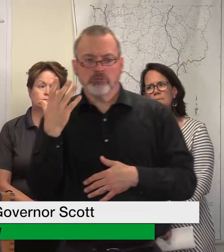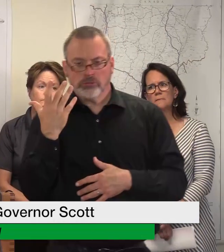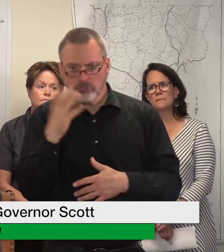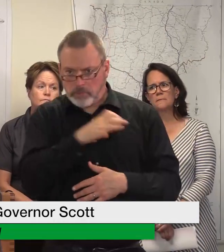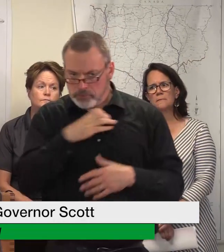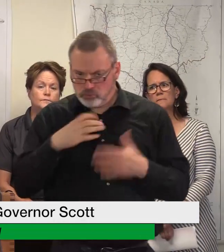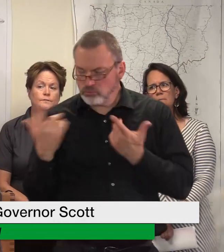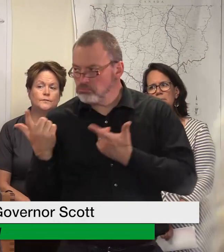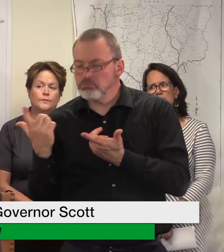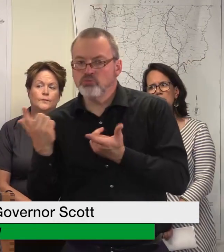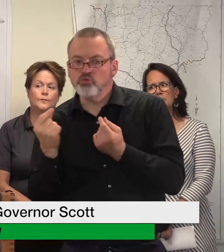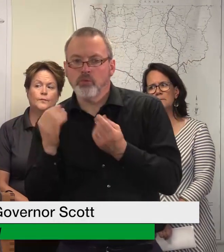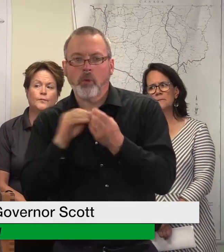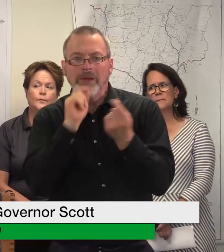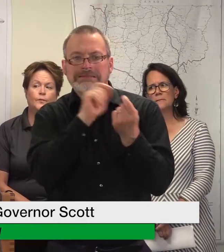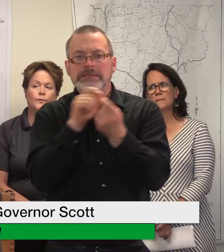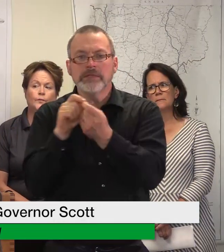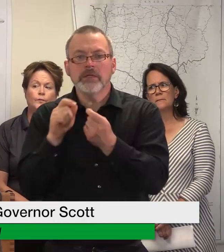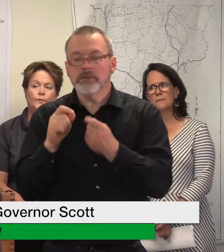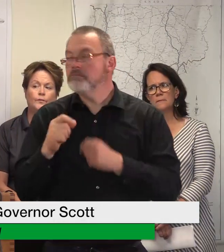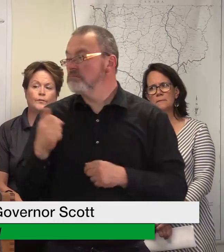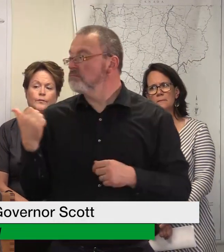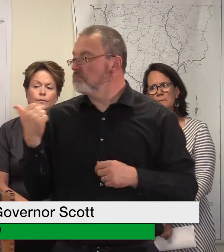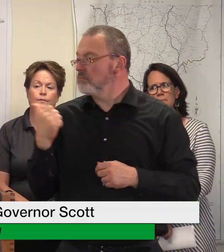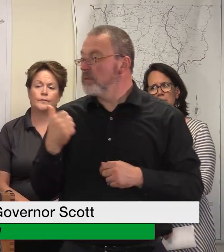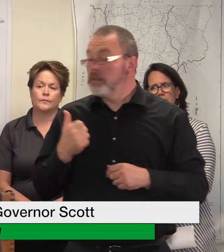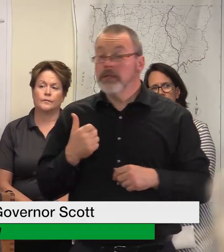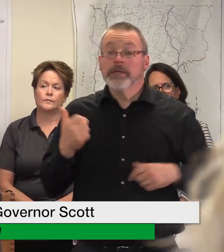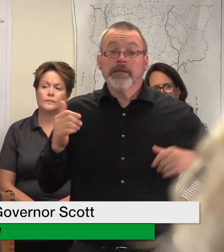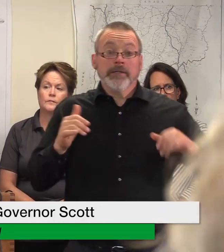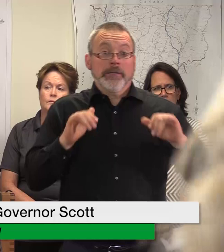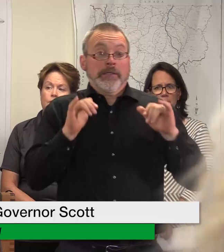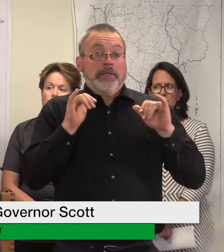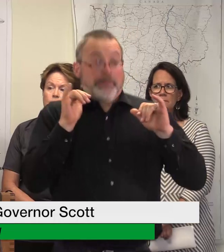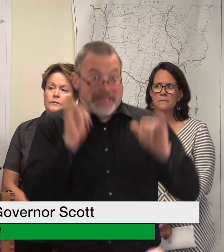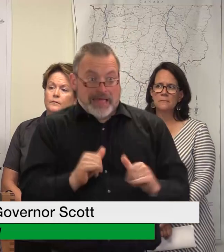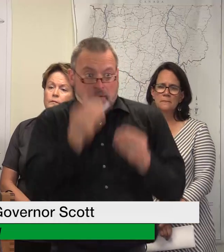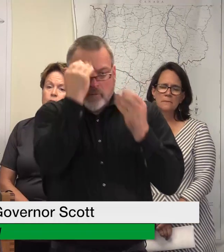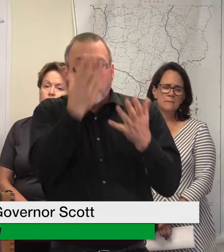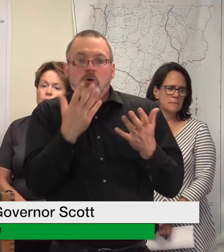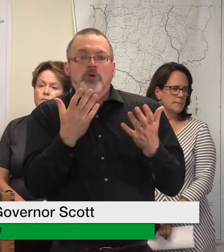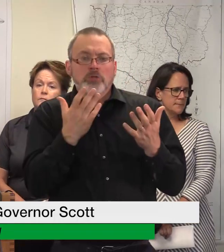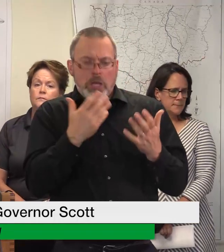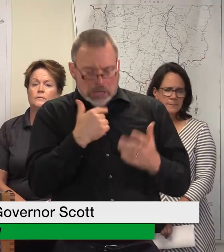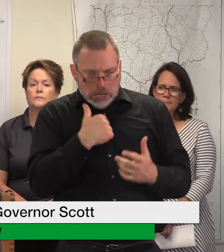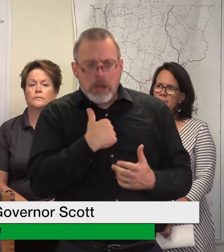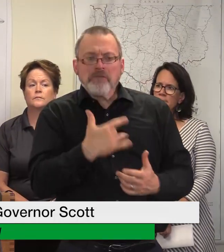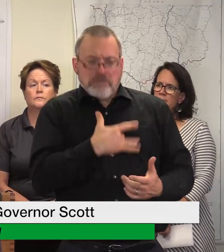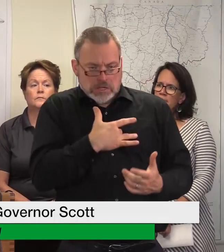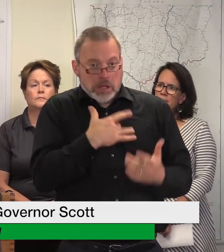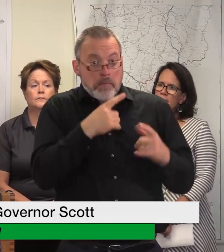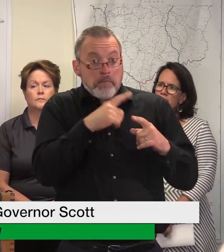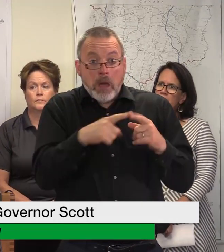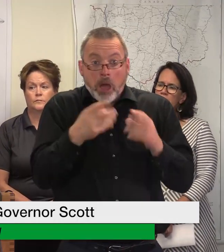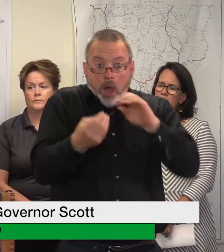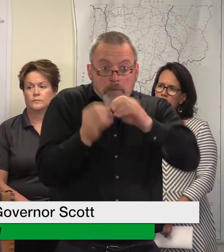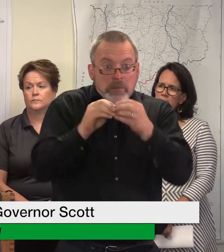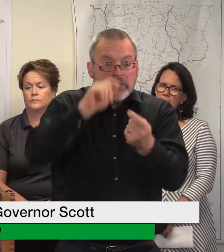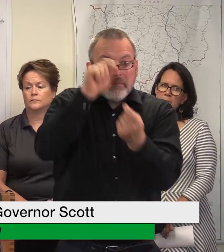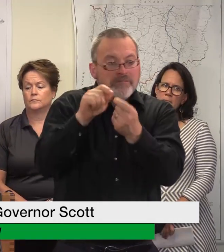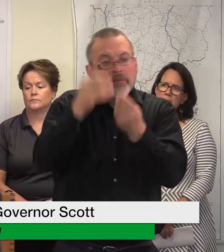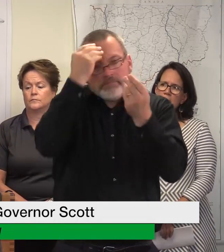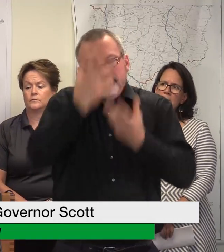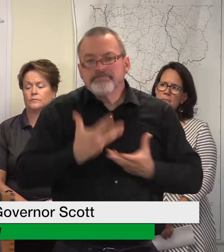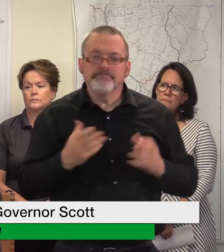Hi, Anson Tebbets, Agency of Agriculture. I have not heard of any. That does not mean there has not been some, but I have not received